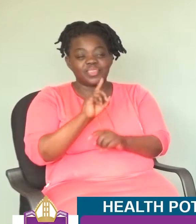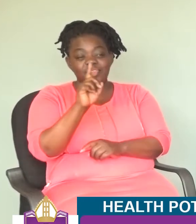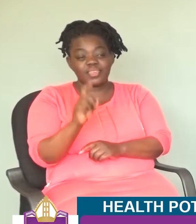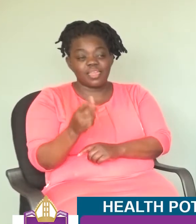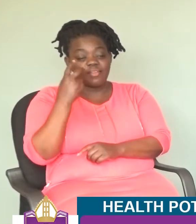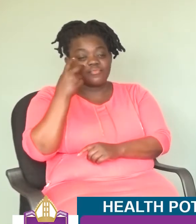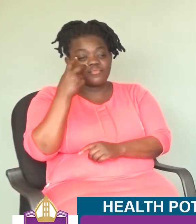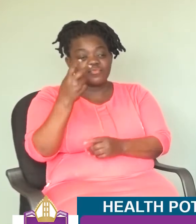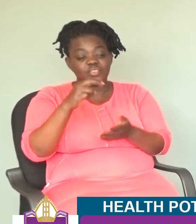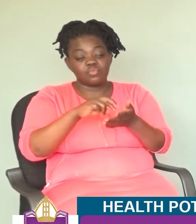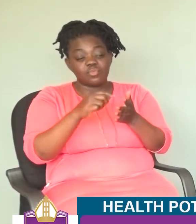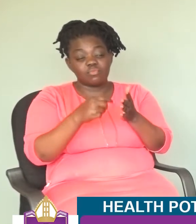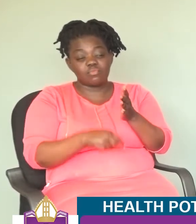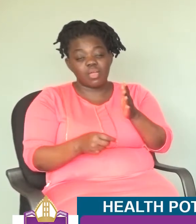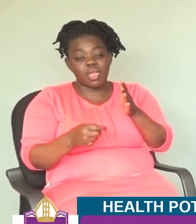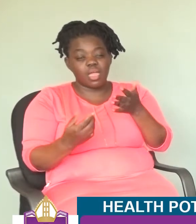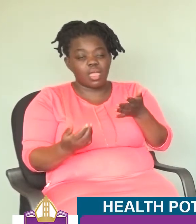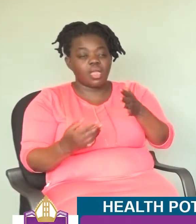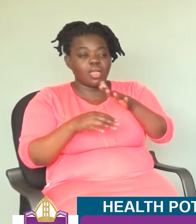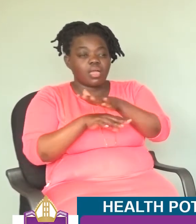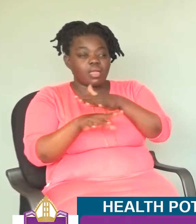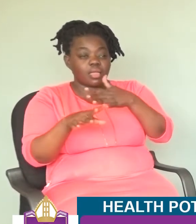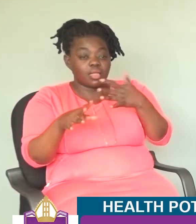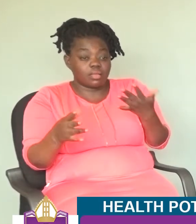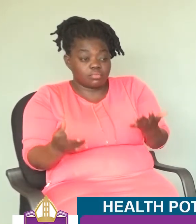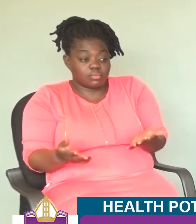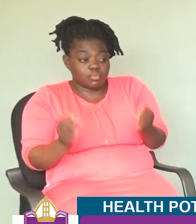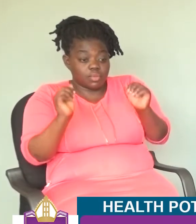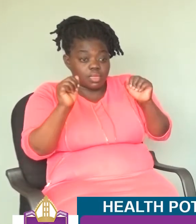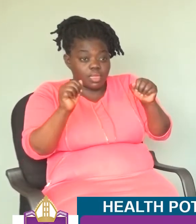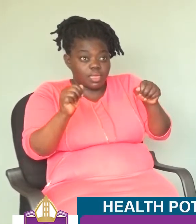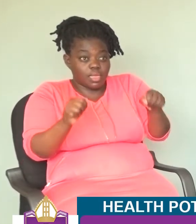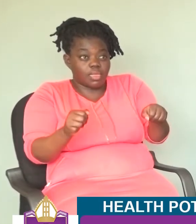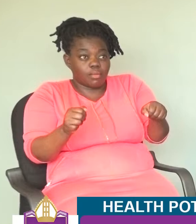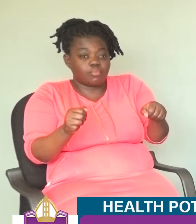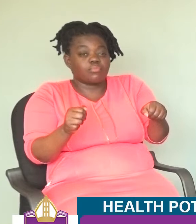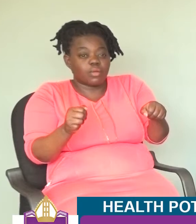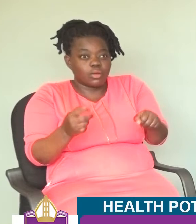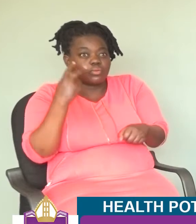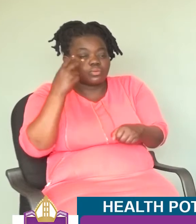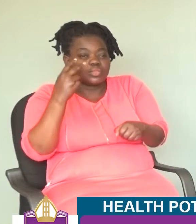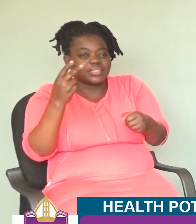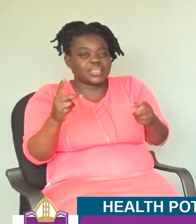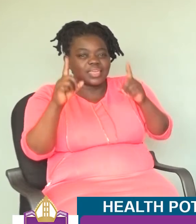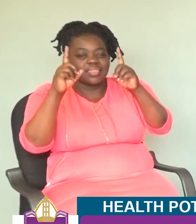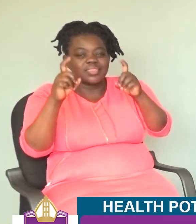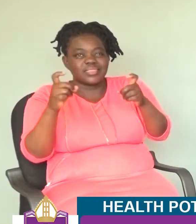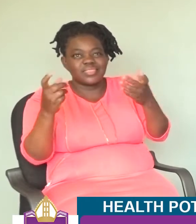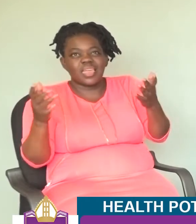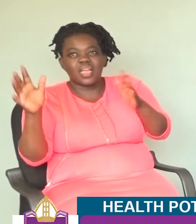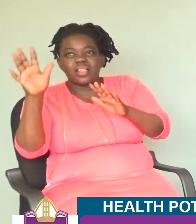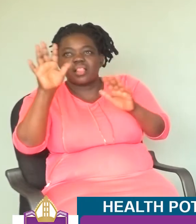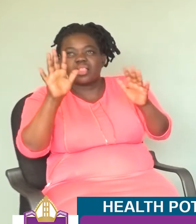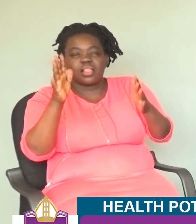is vision, vision is basically the sense of being able to appreciate objects in space and to know